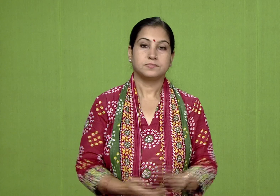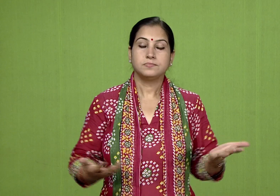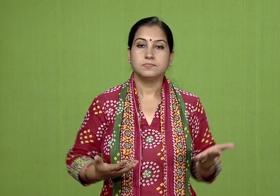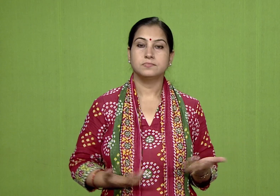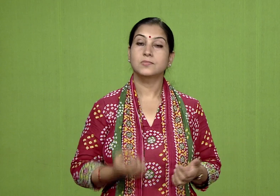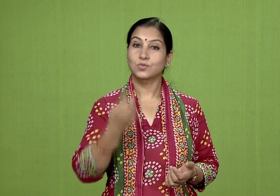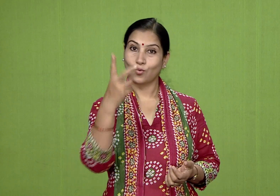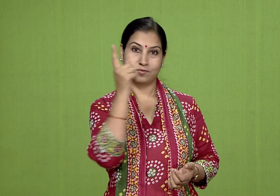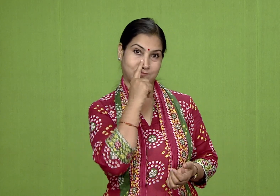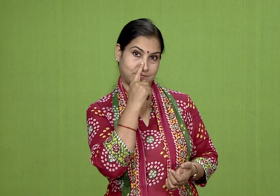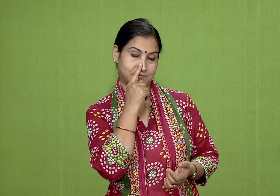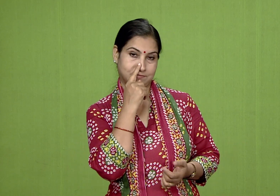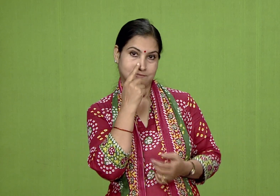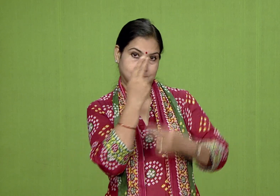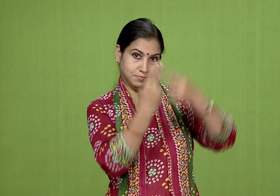about two ladies.